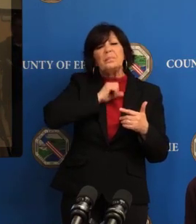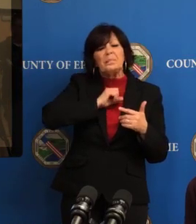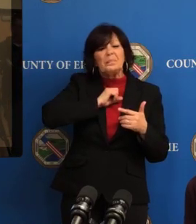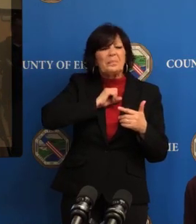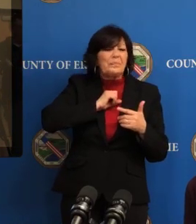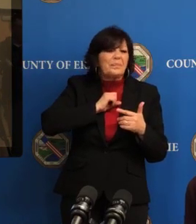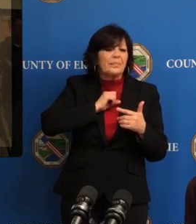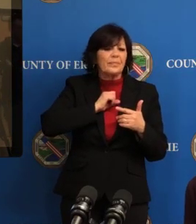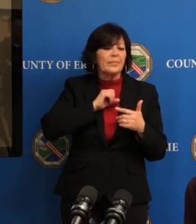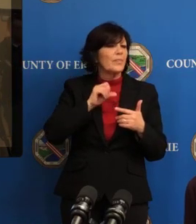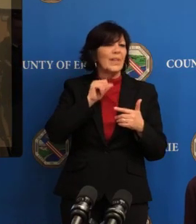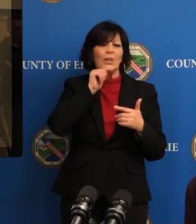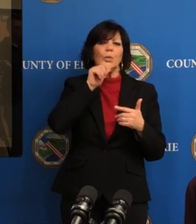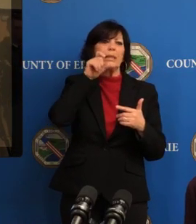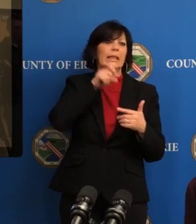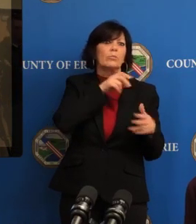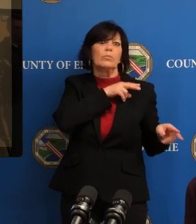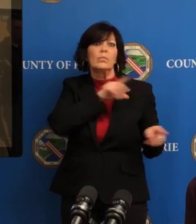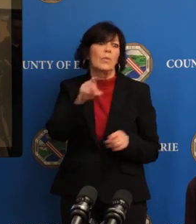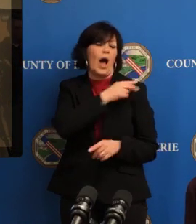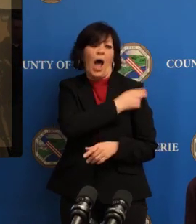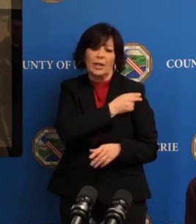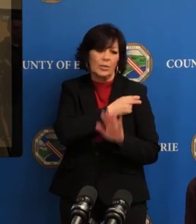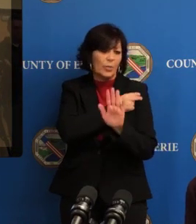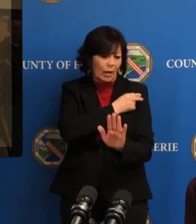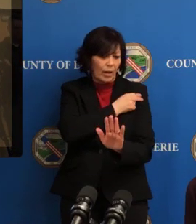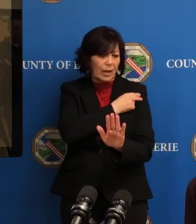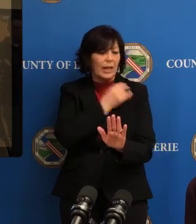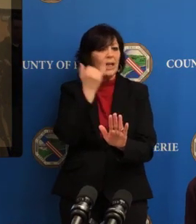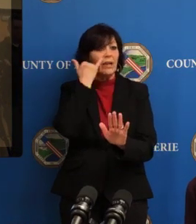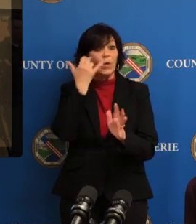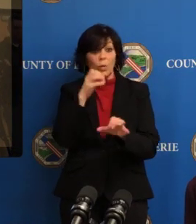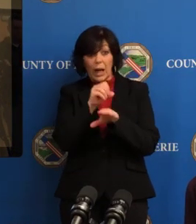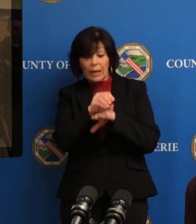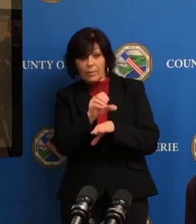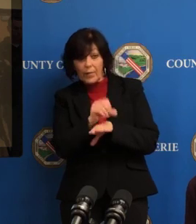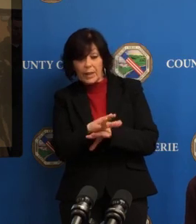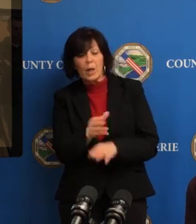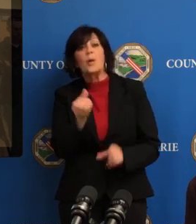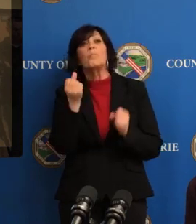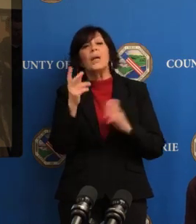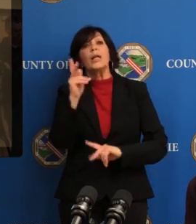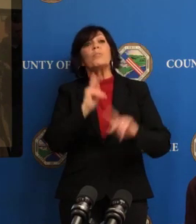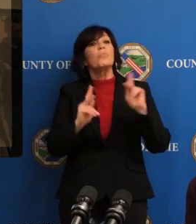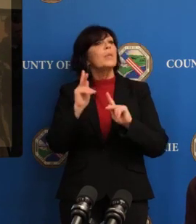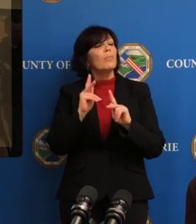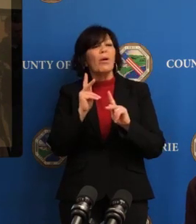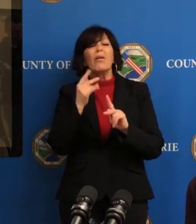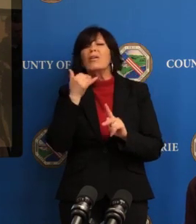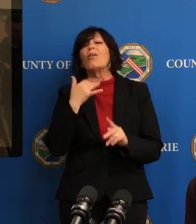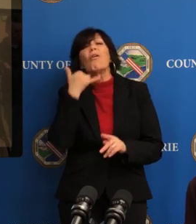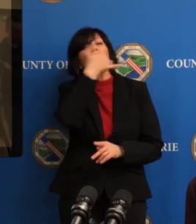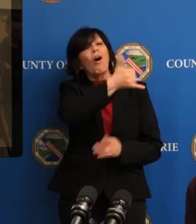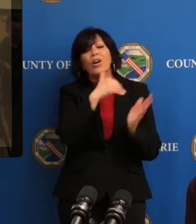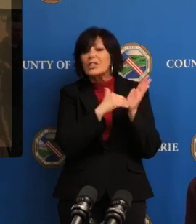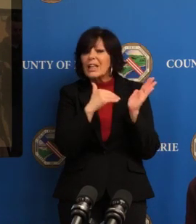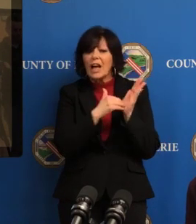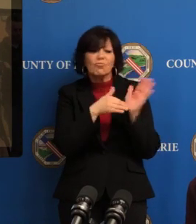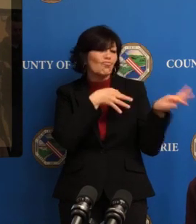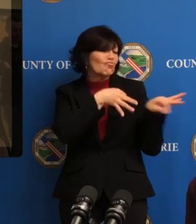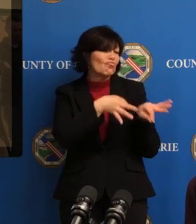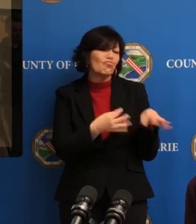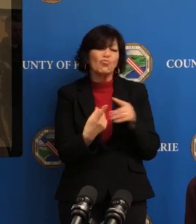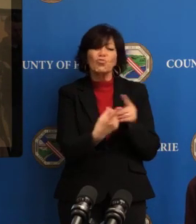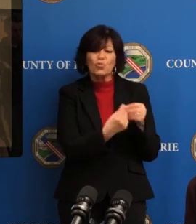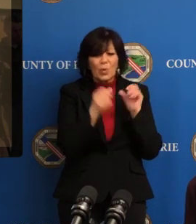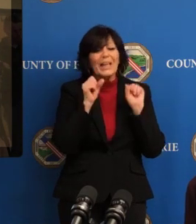of illness, and they don't need to be hospitalized. So if you want some great advice, many people can be managed over the phone. Just call your healthcare